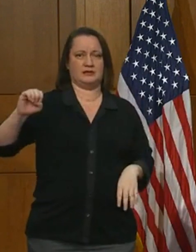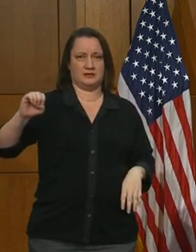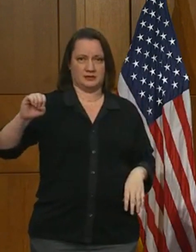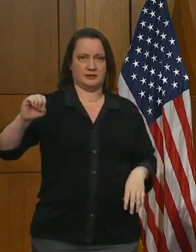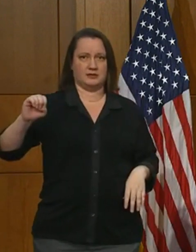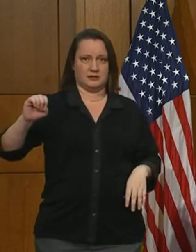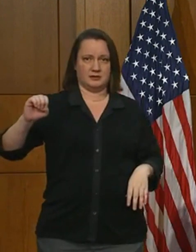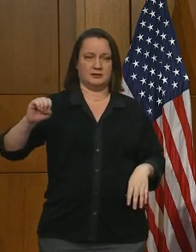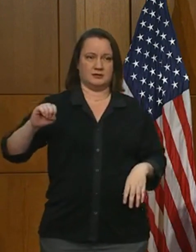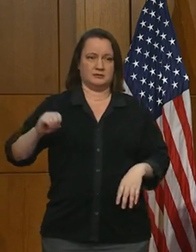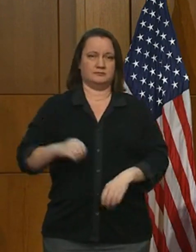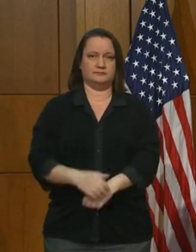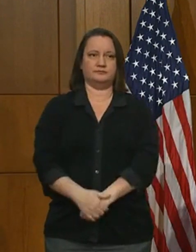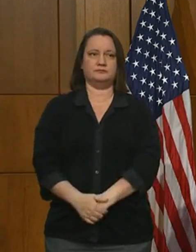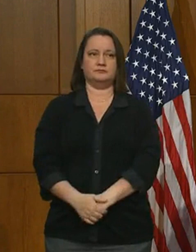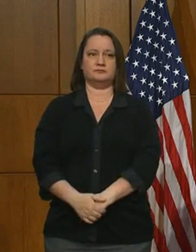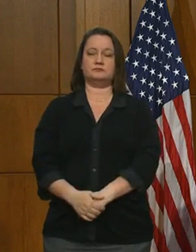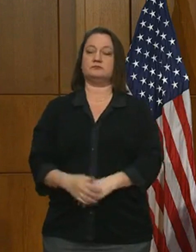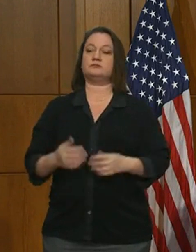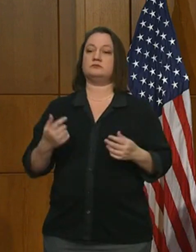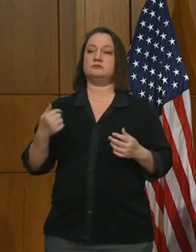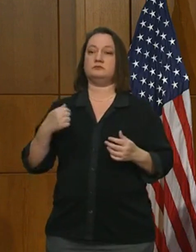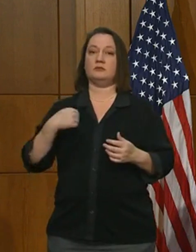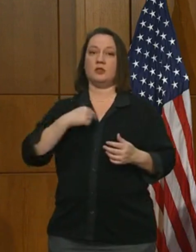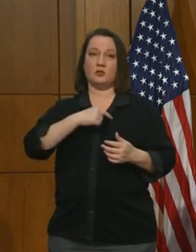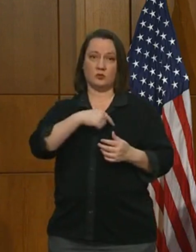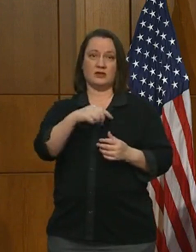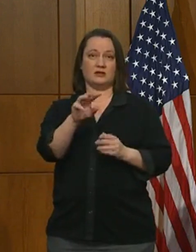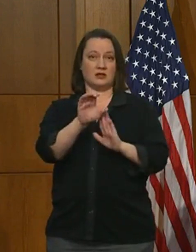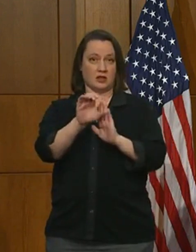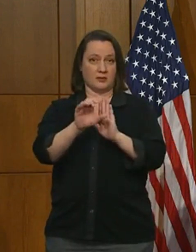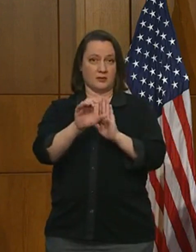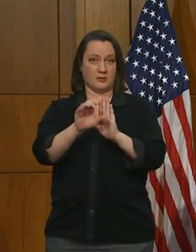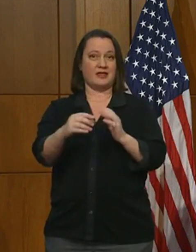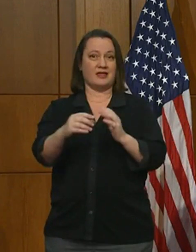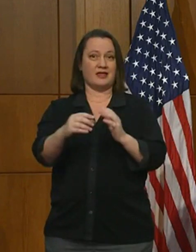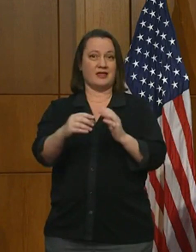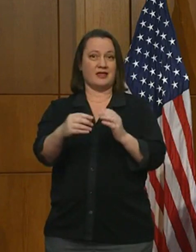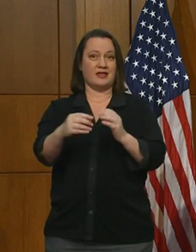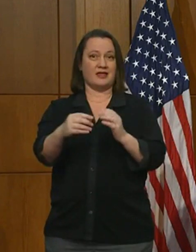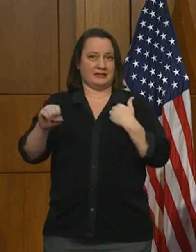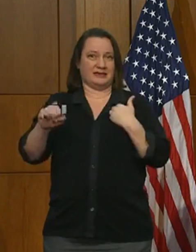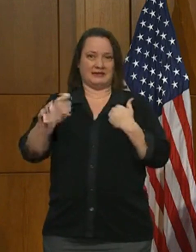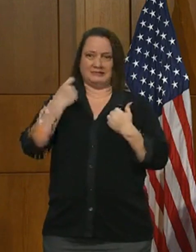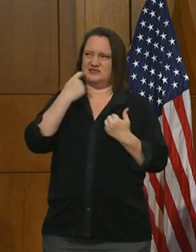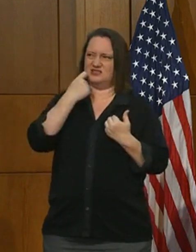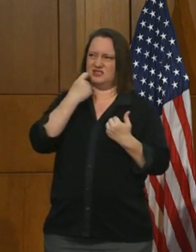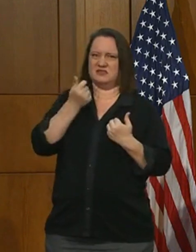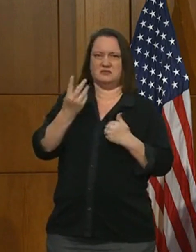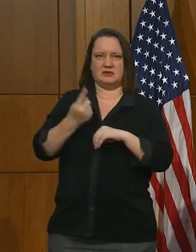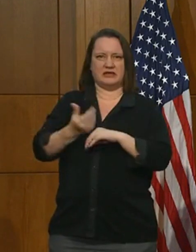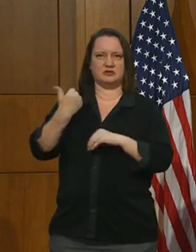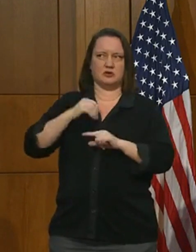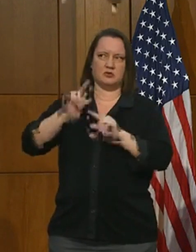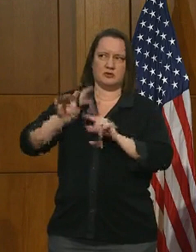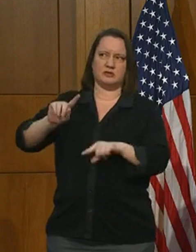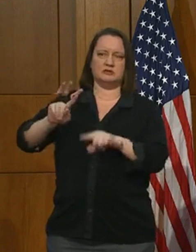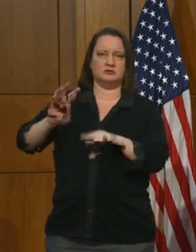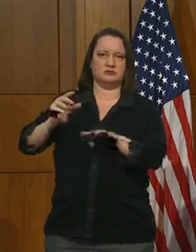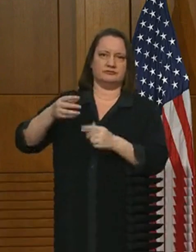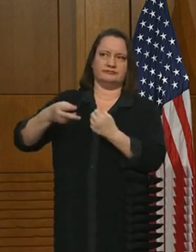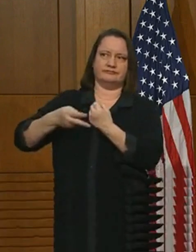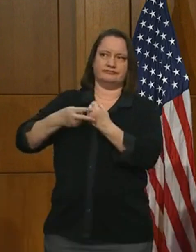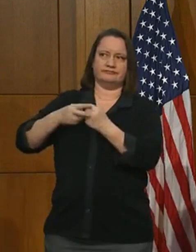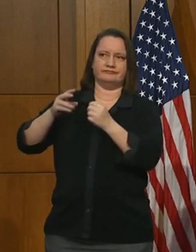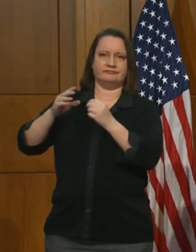answer that, we have PPE. I was just at the warehouse a couple of days ago, and not